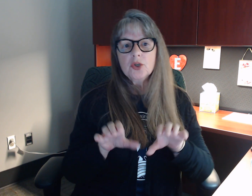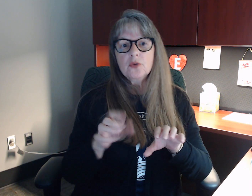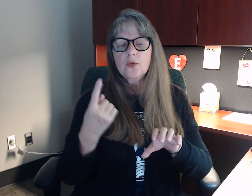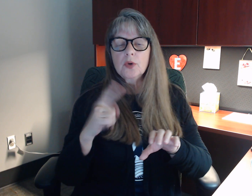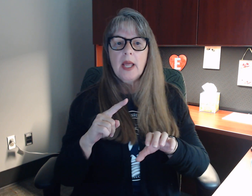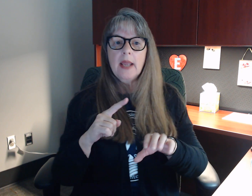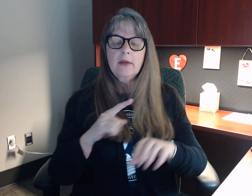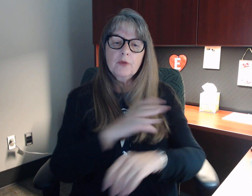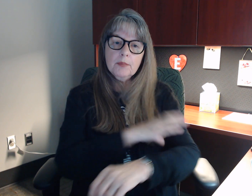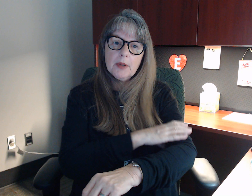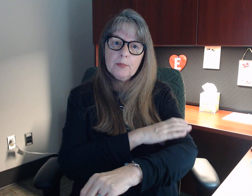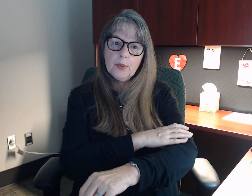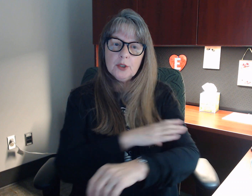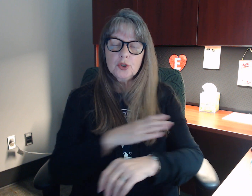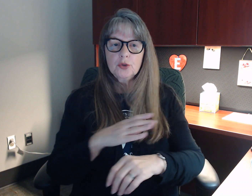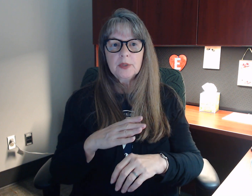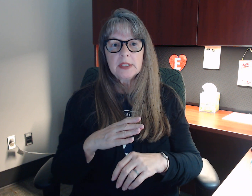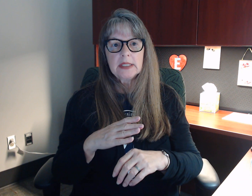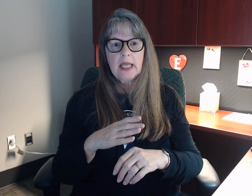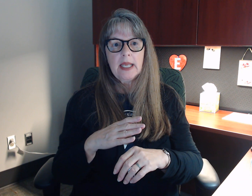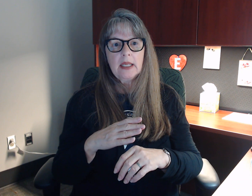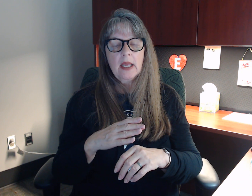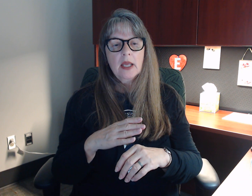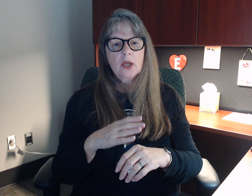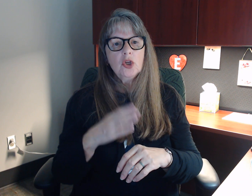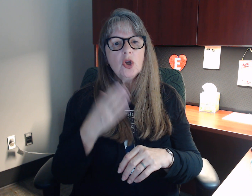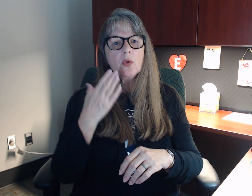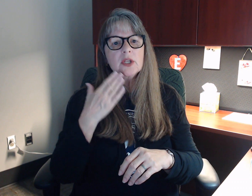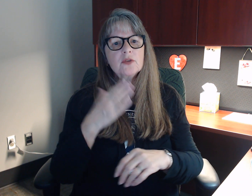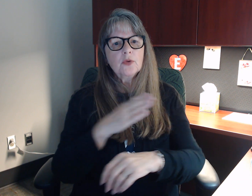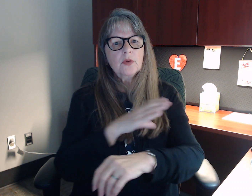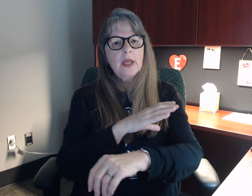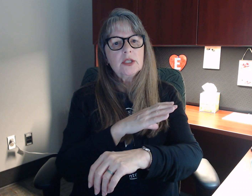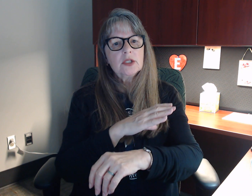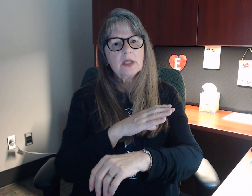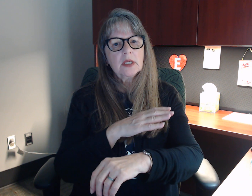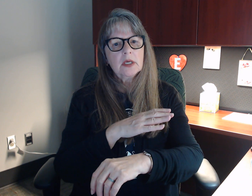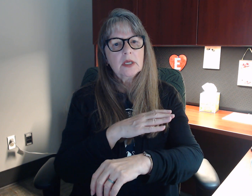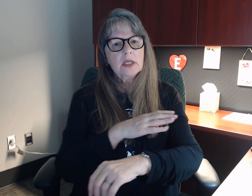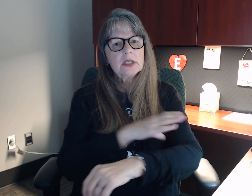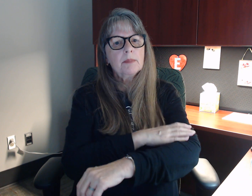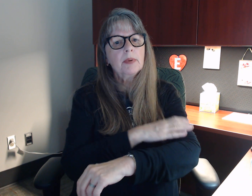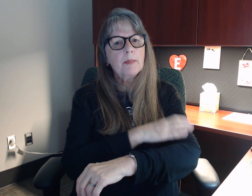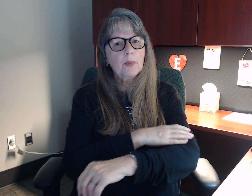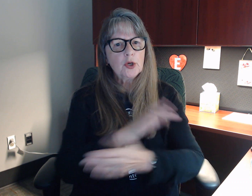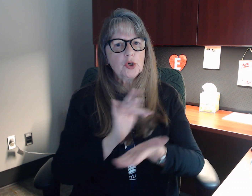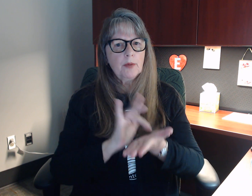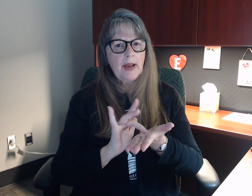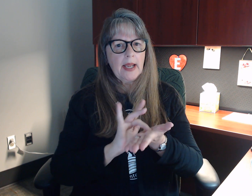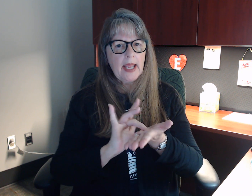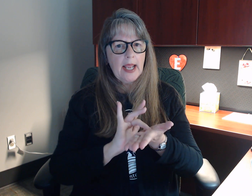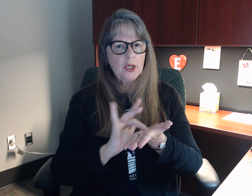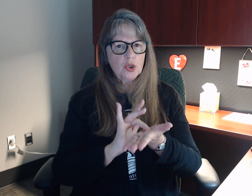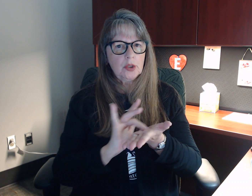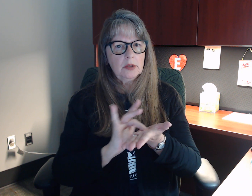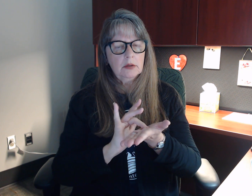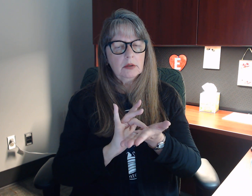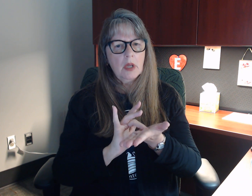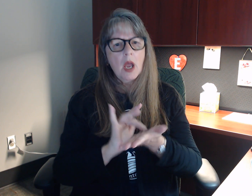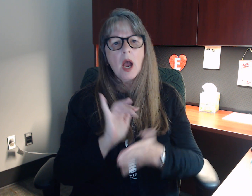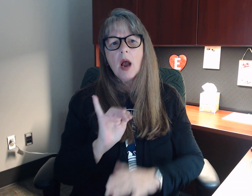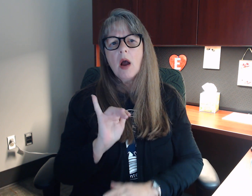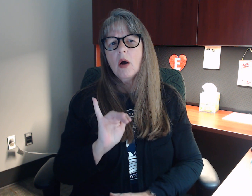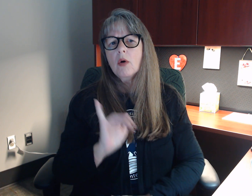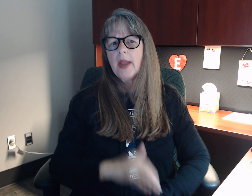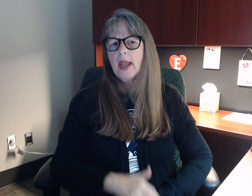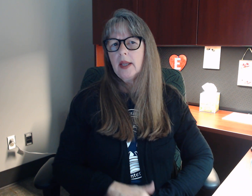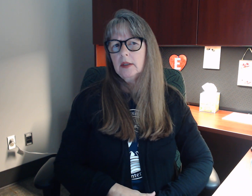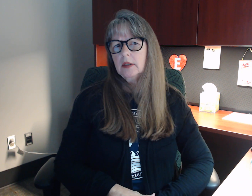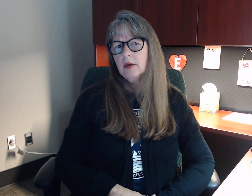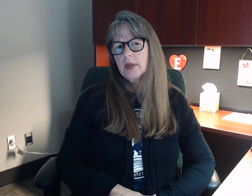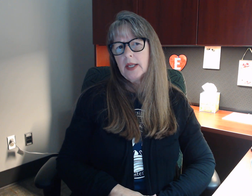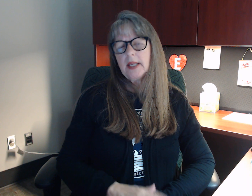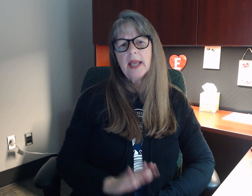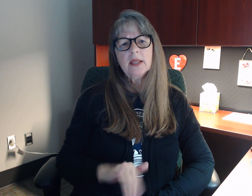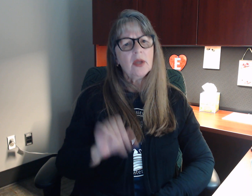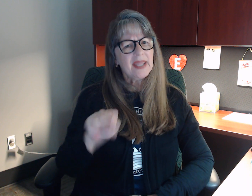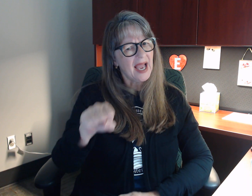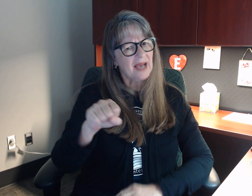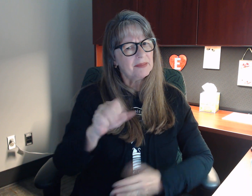for blood pressure. It's like, it's the blood pressure medication. Oh, okay. Yeah, I'm